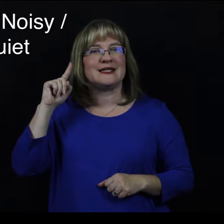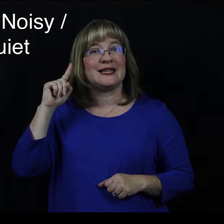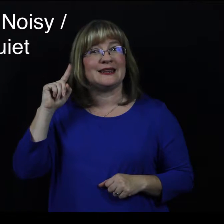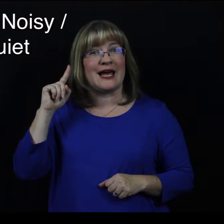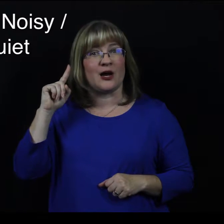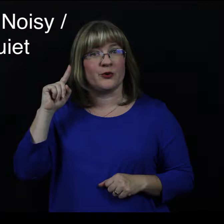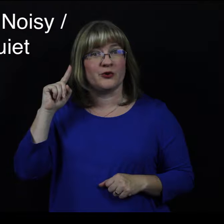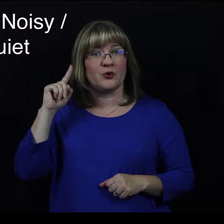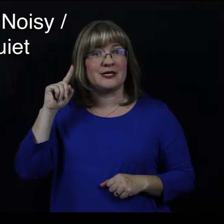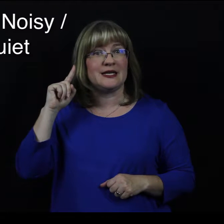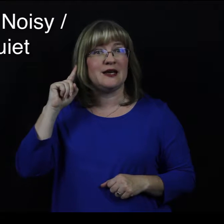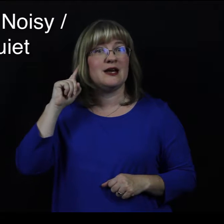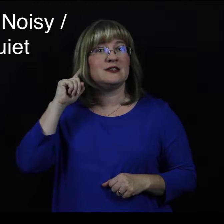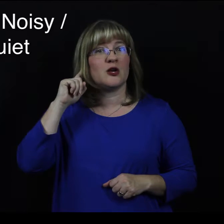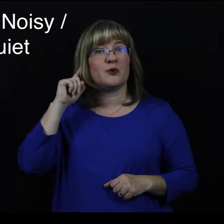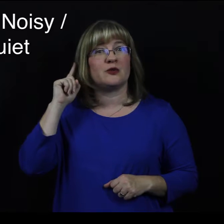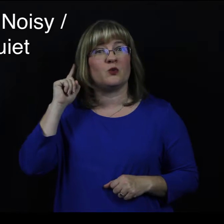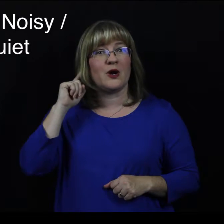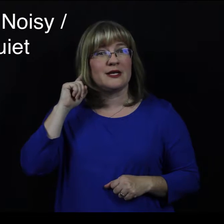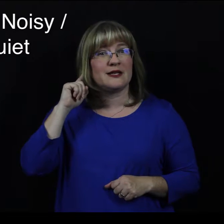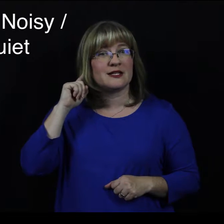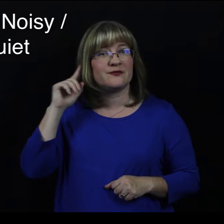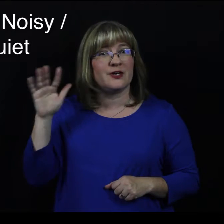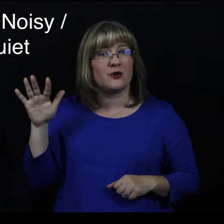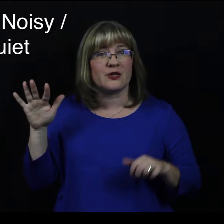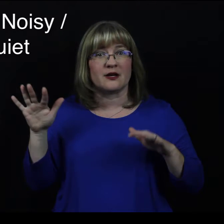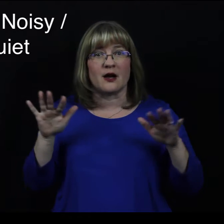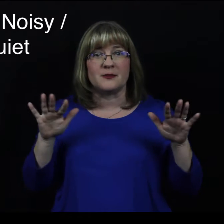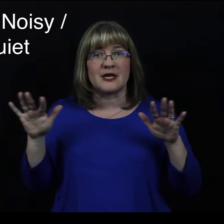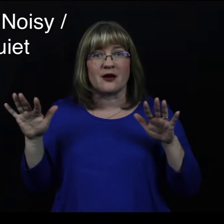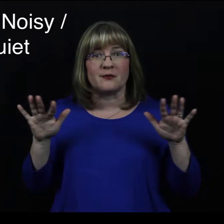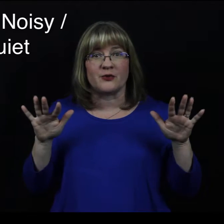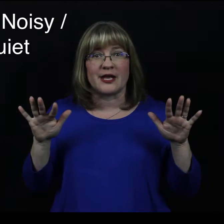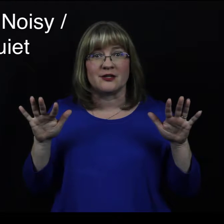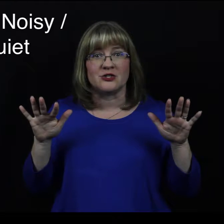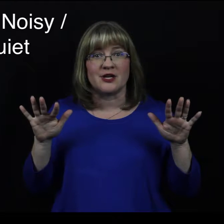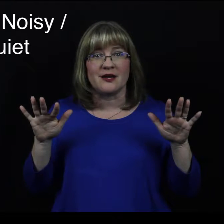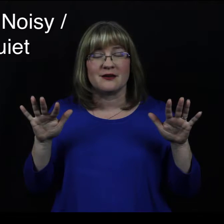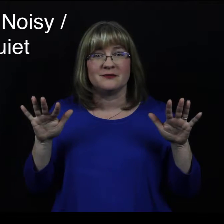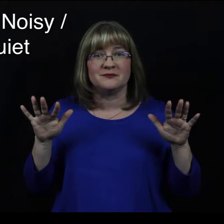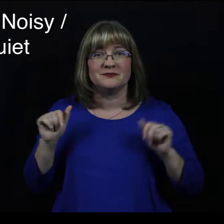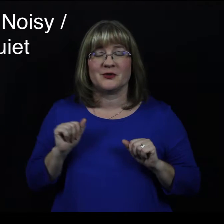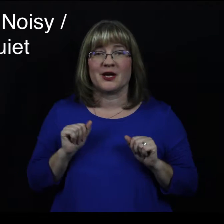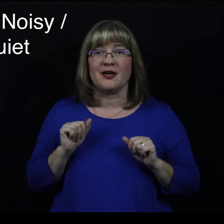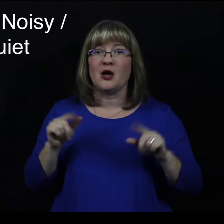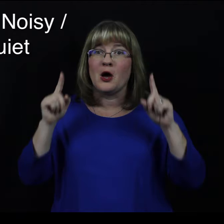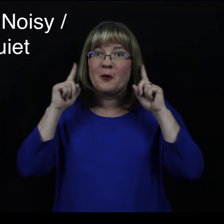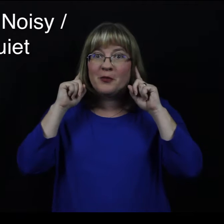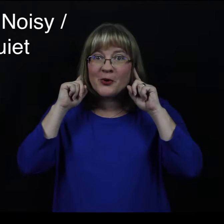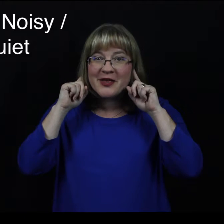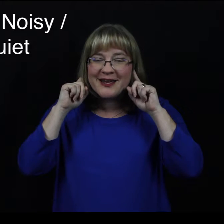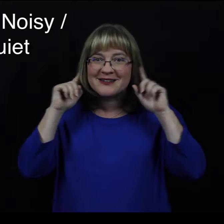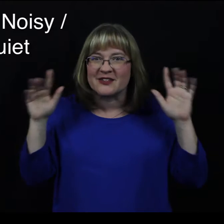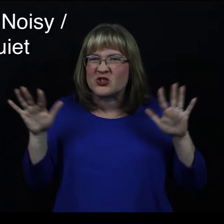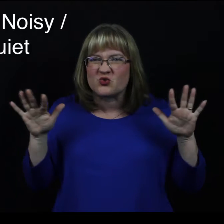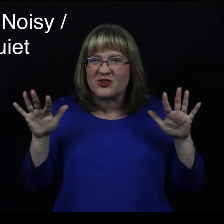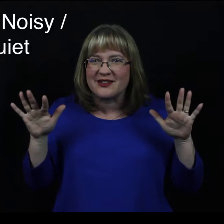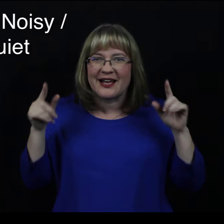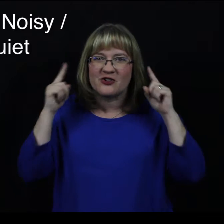see loud or noisy done with one index finger that comes out and both hands shake. Okay? Both hands, if it's really loud, you